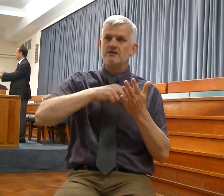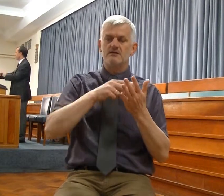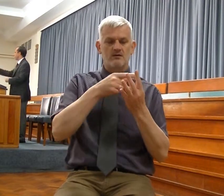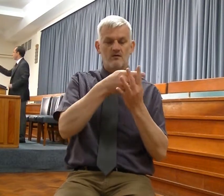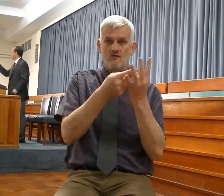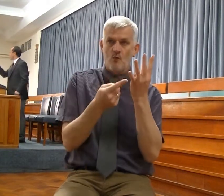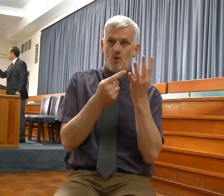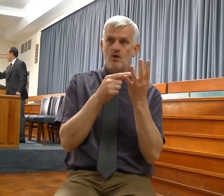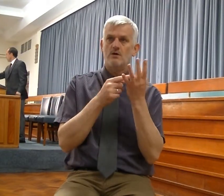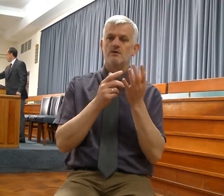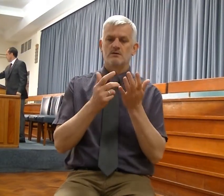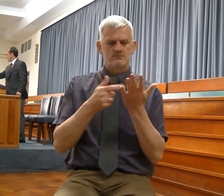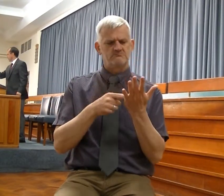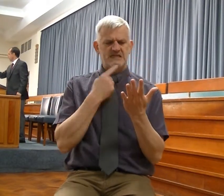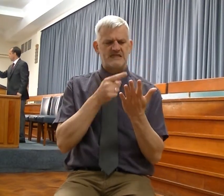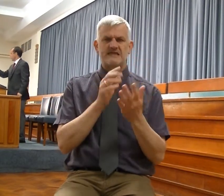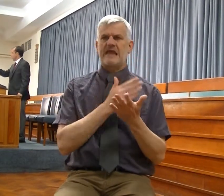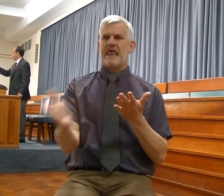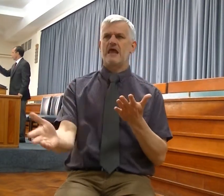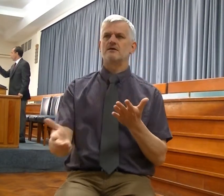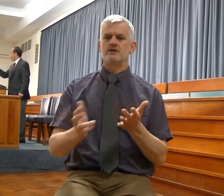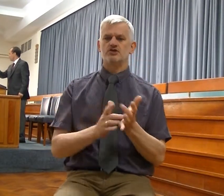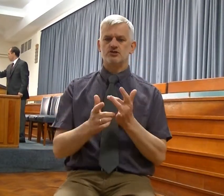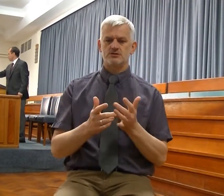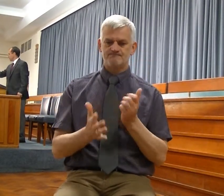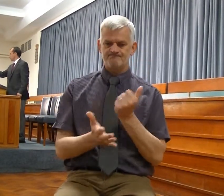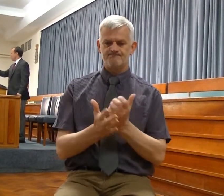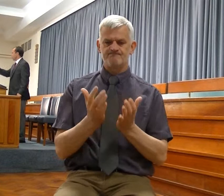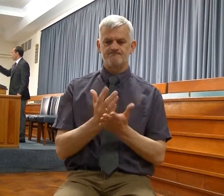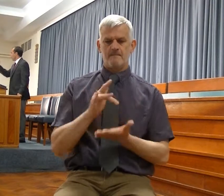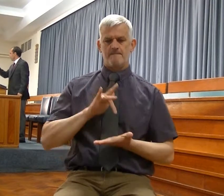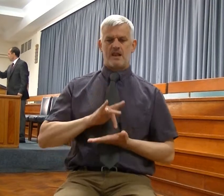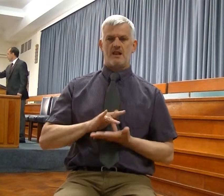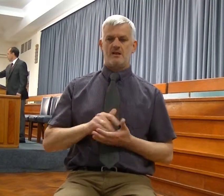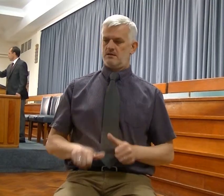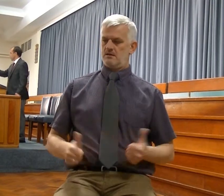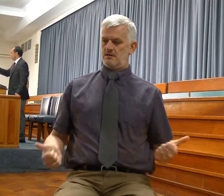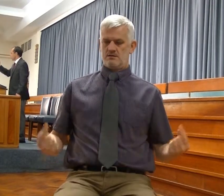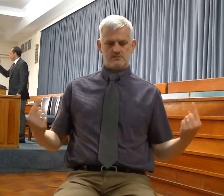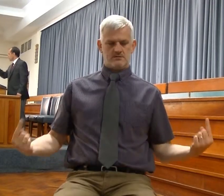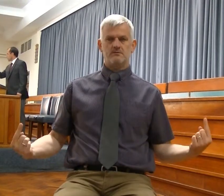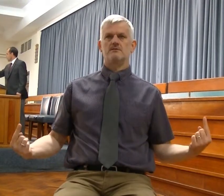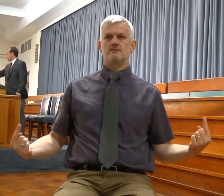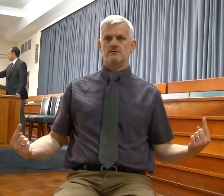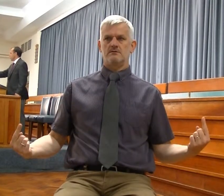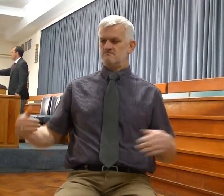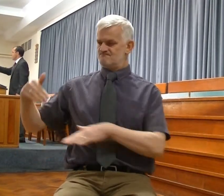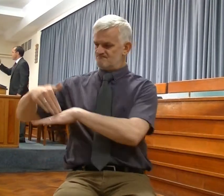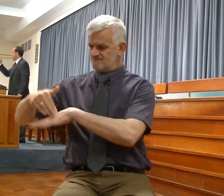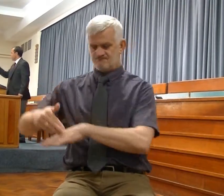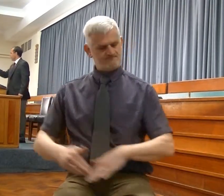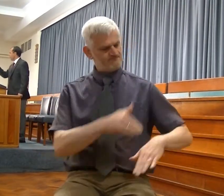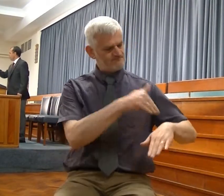was crucified between two thieves, two malefactors, two evildoers, two